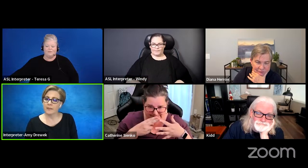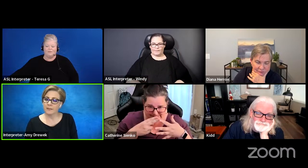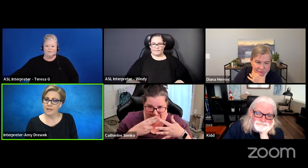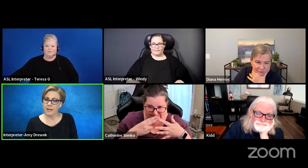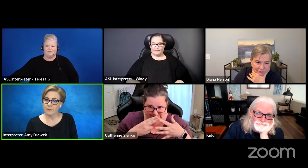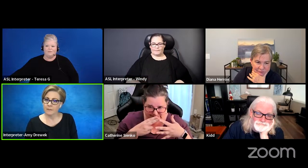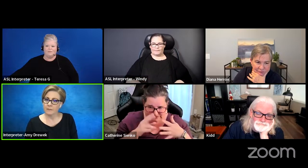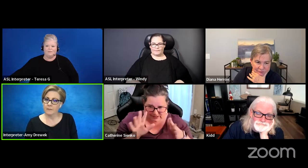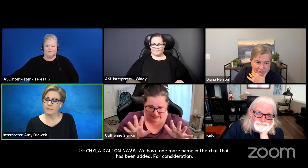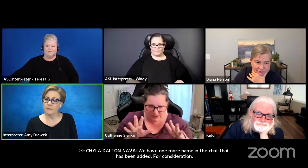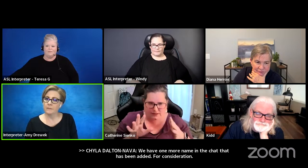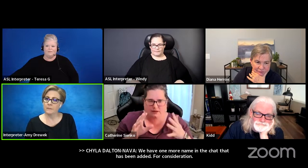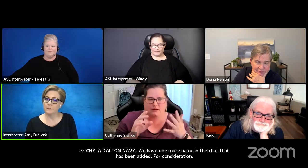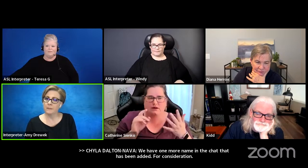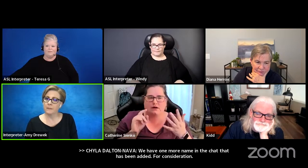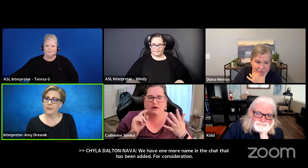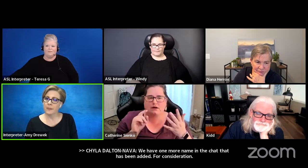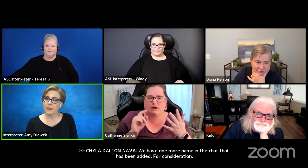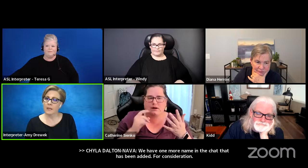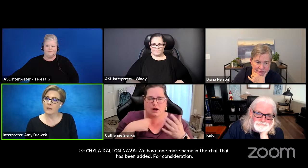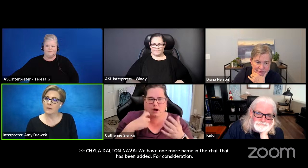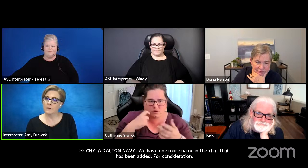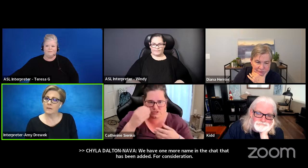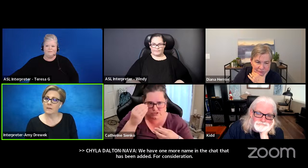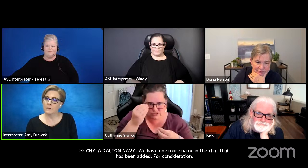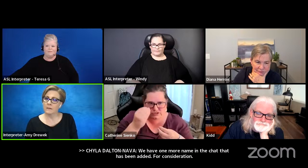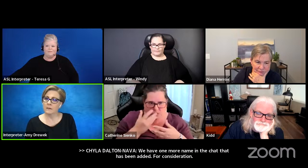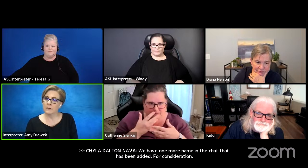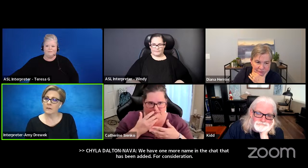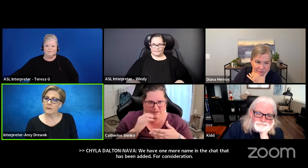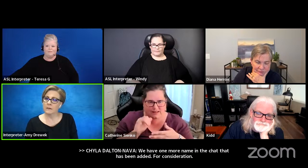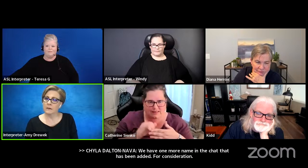Okay, we have a 5th name.